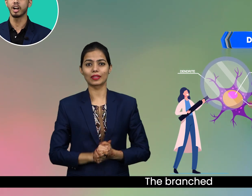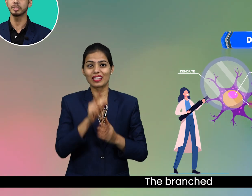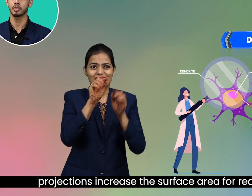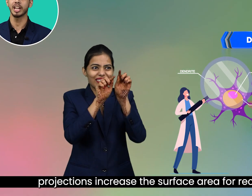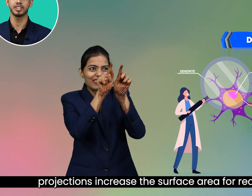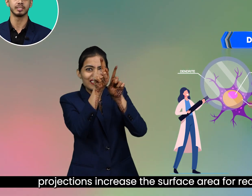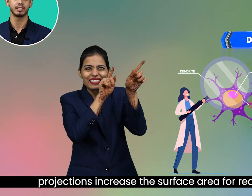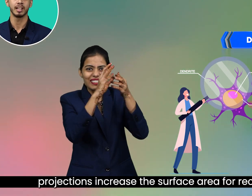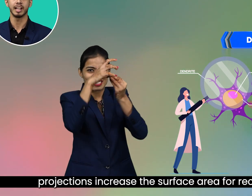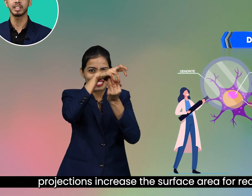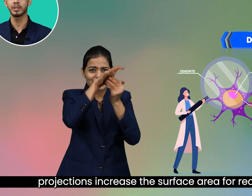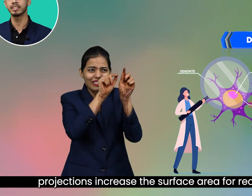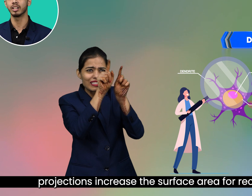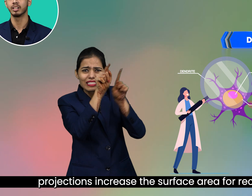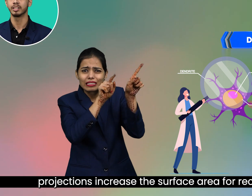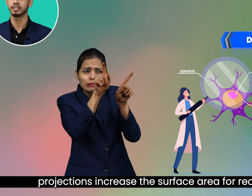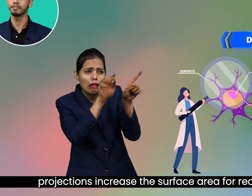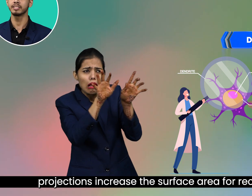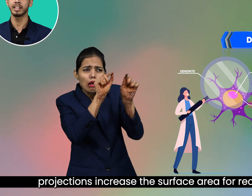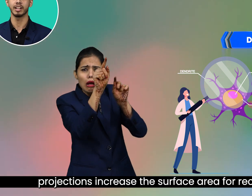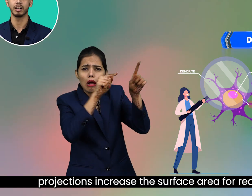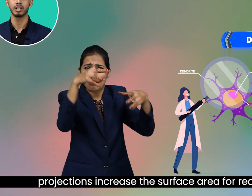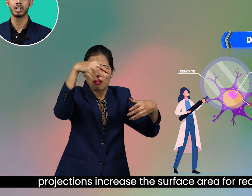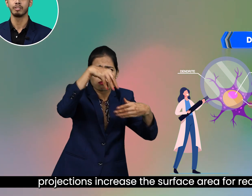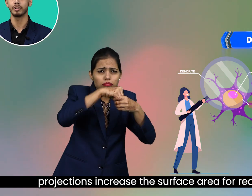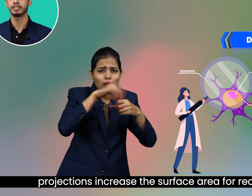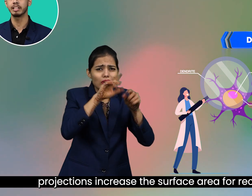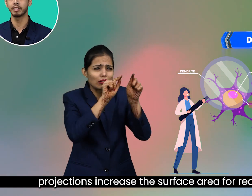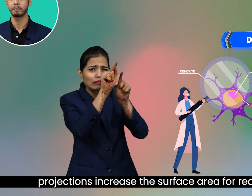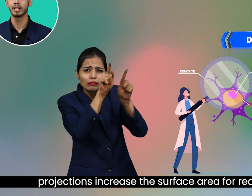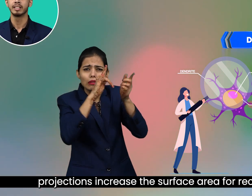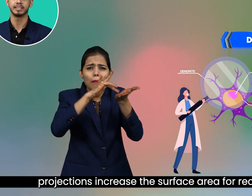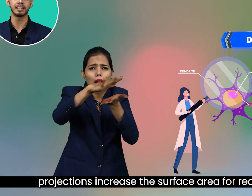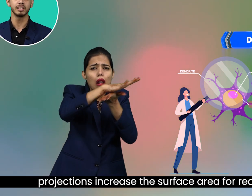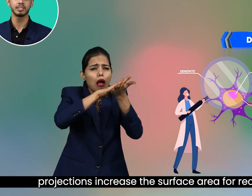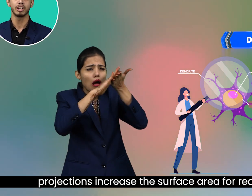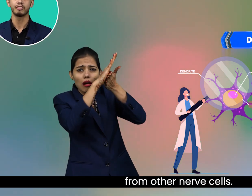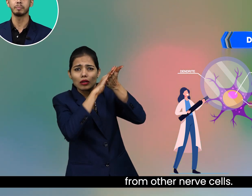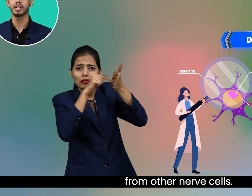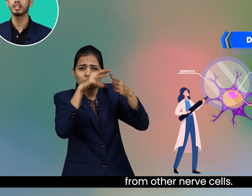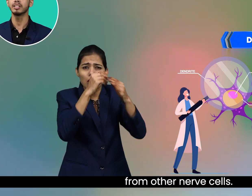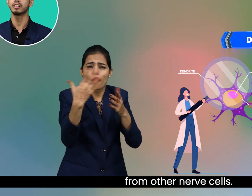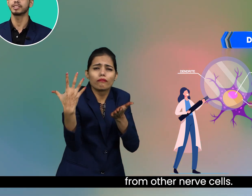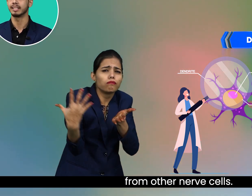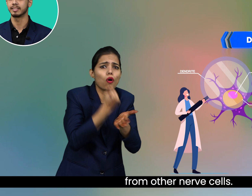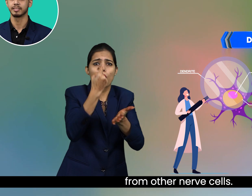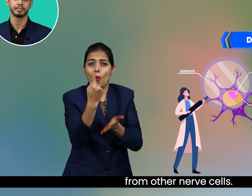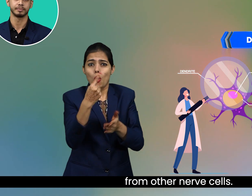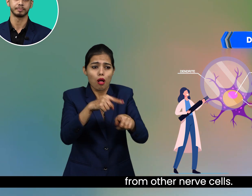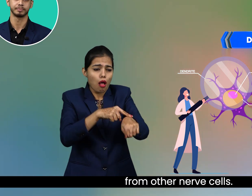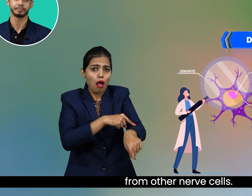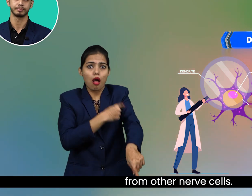The branch projections increase the surface area for receiving signals from the other nerve